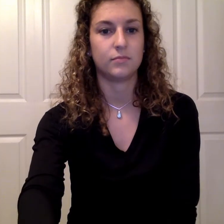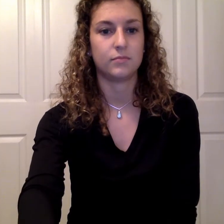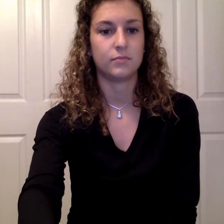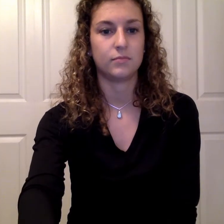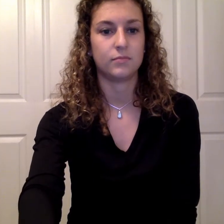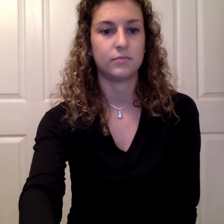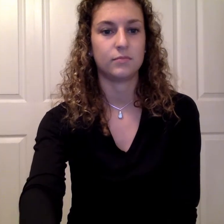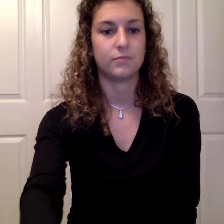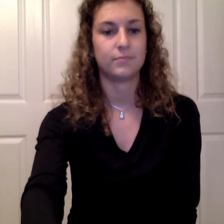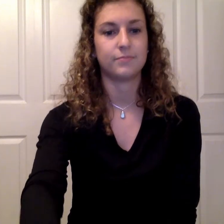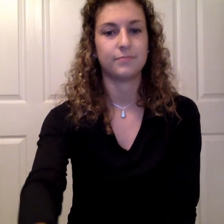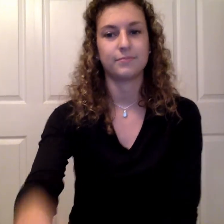Ladrondeguevara.